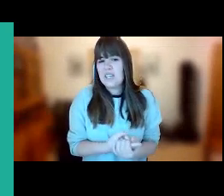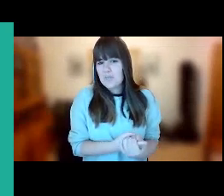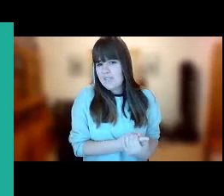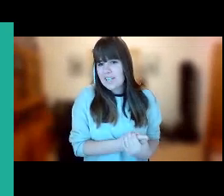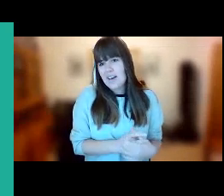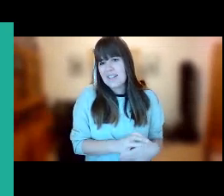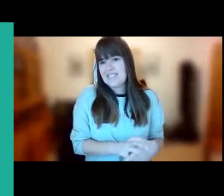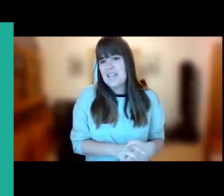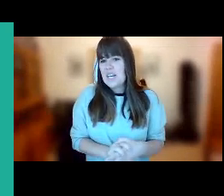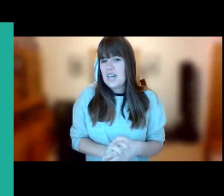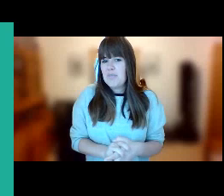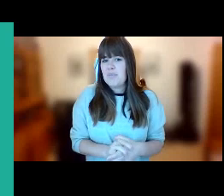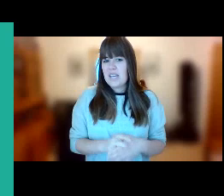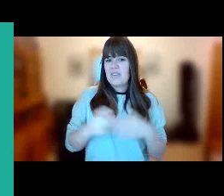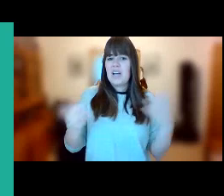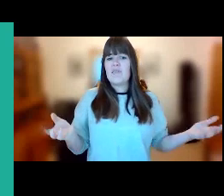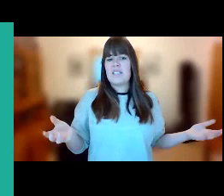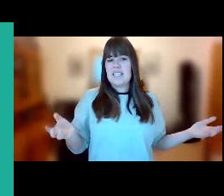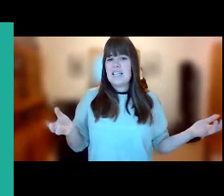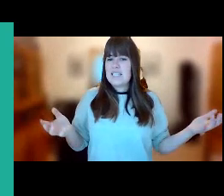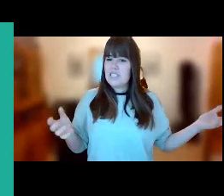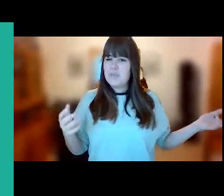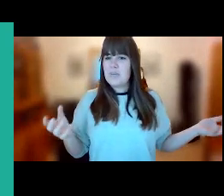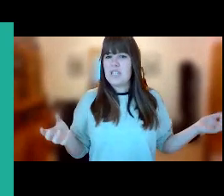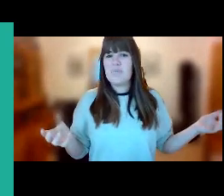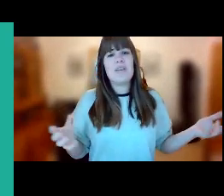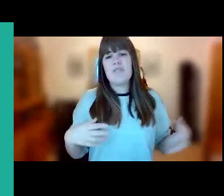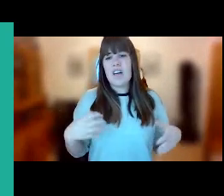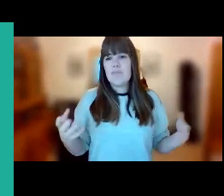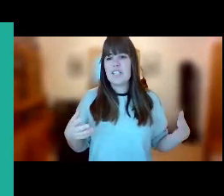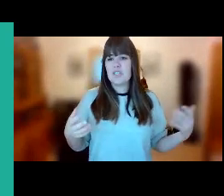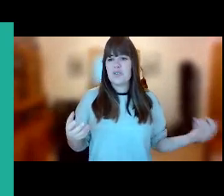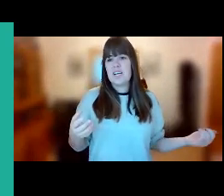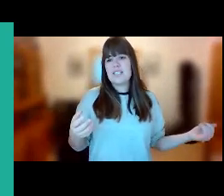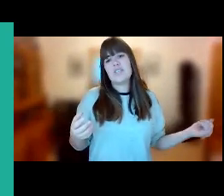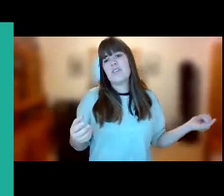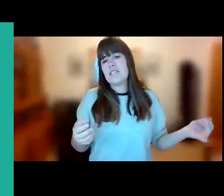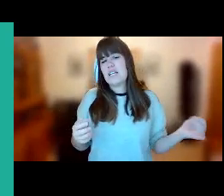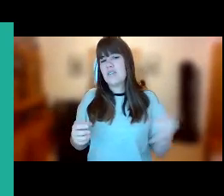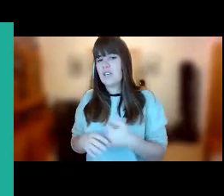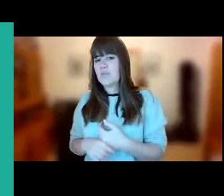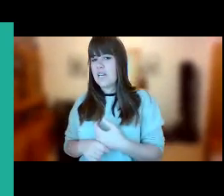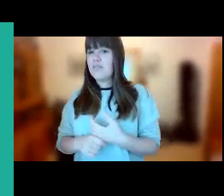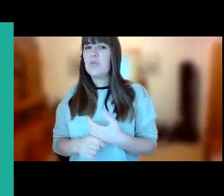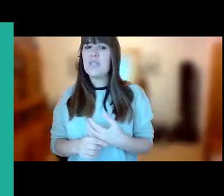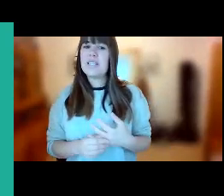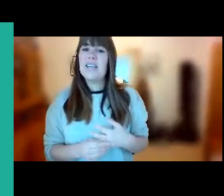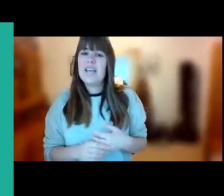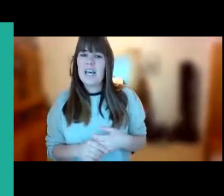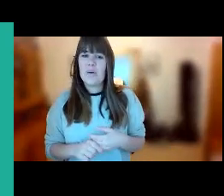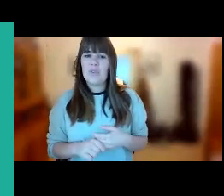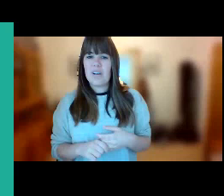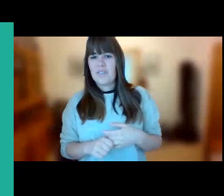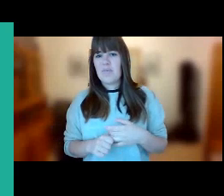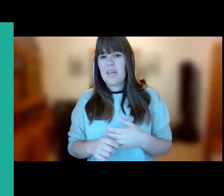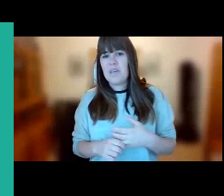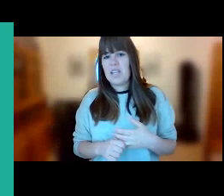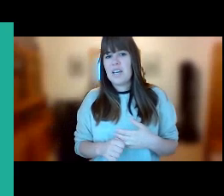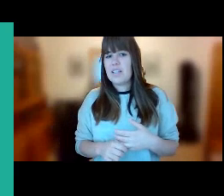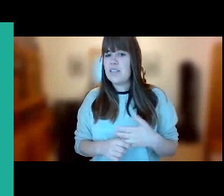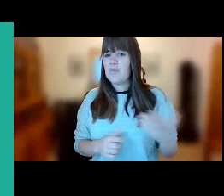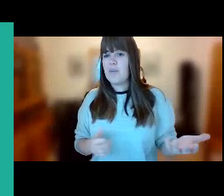a little bit can be really hard, but even after today's session, maybe just spend 5 minutes just reflecting on if there's anything you'll take forward, or